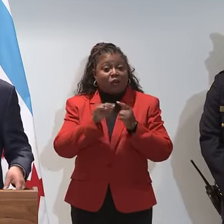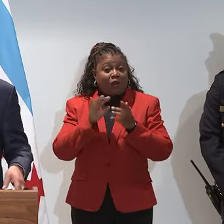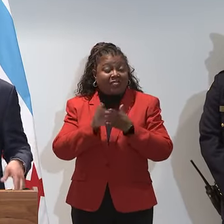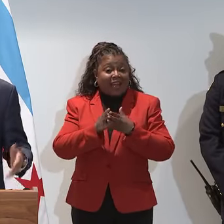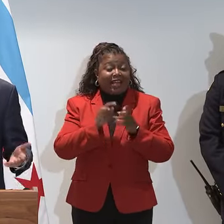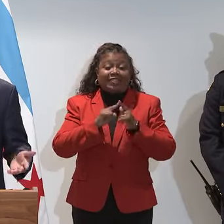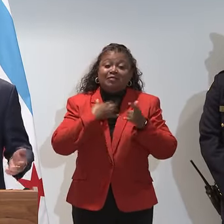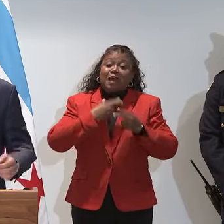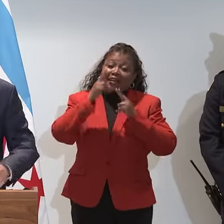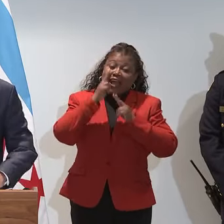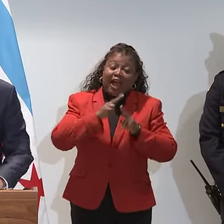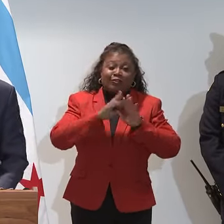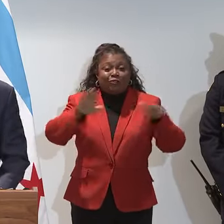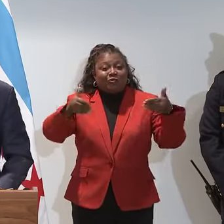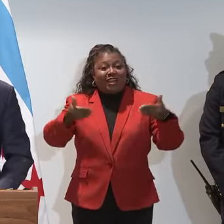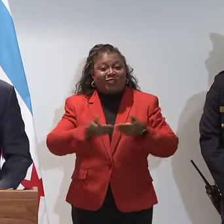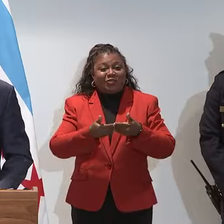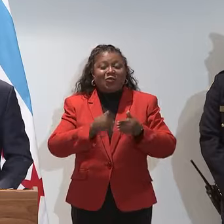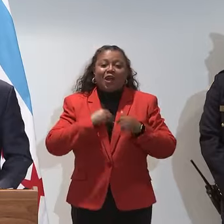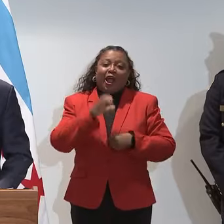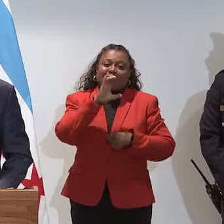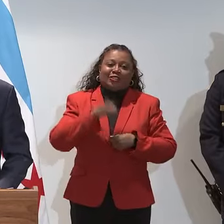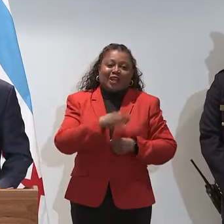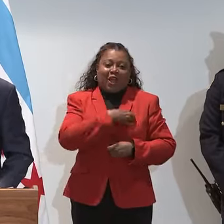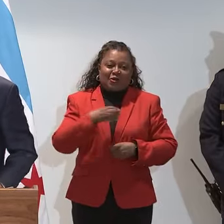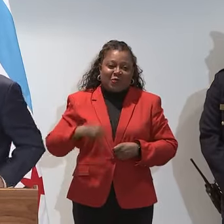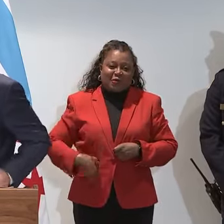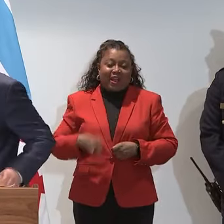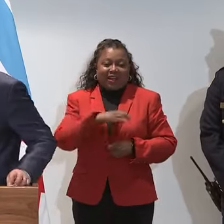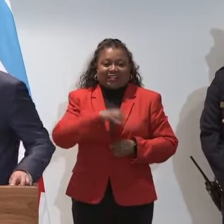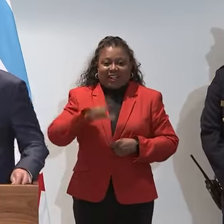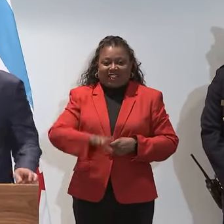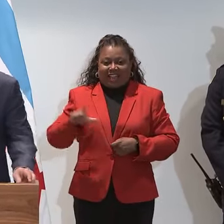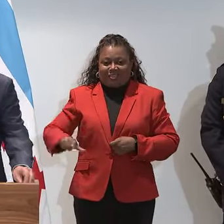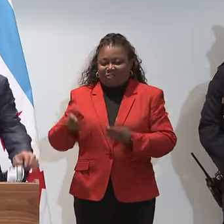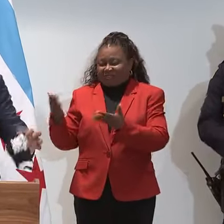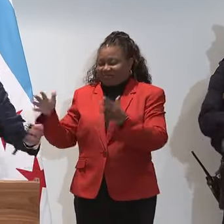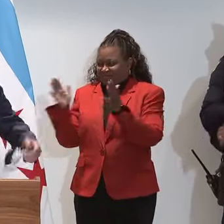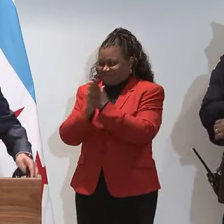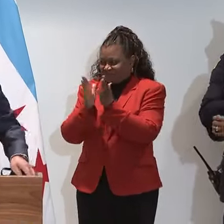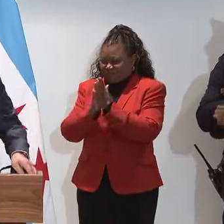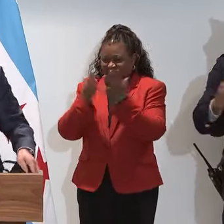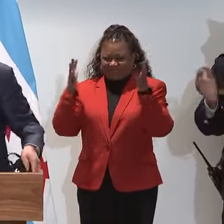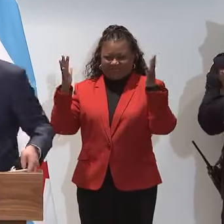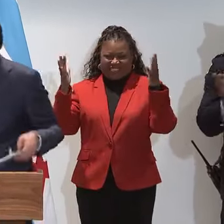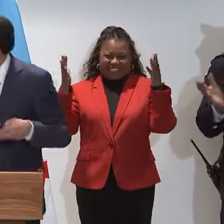that note, it's my honor to introduce our Chicago Mayor, Mayor Lightfoot.